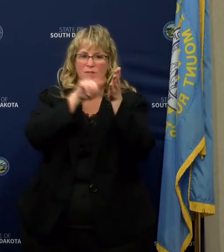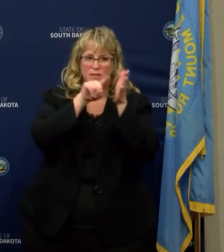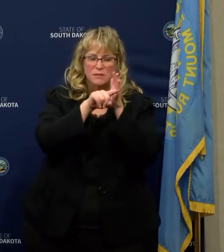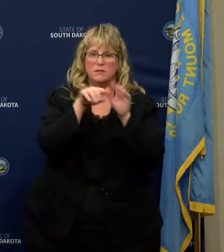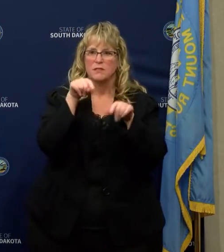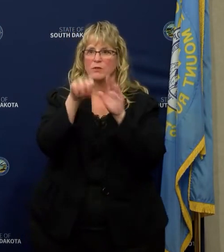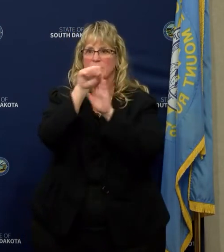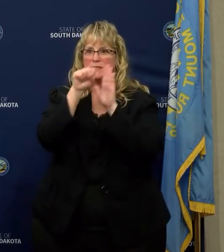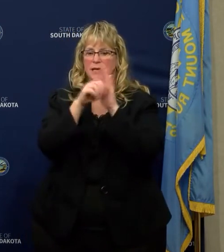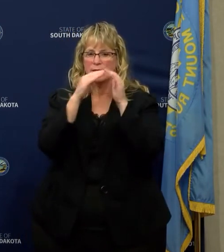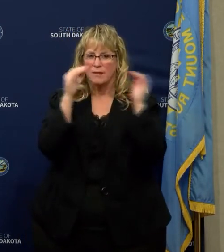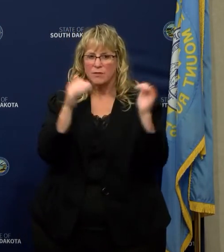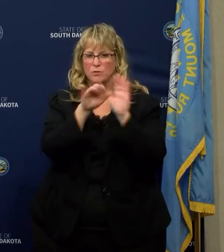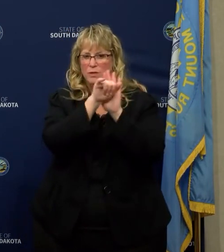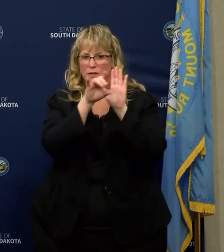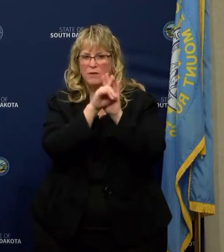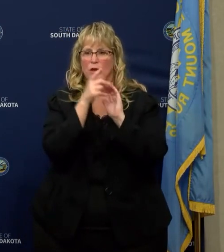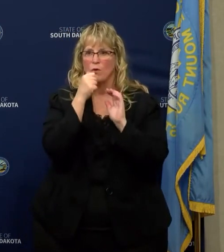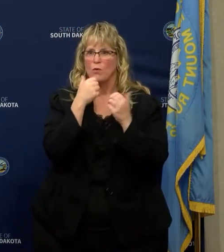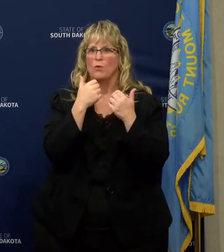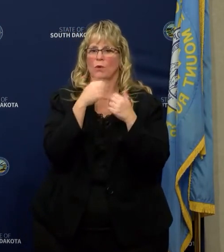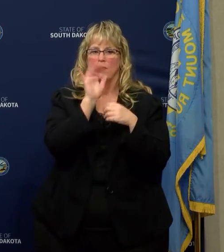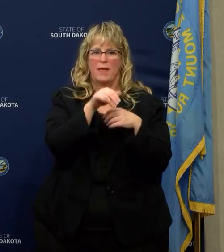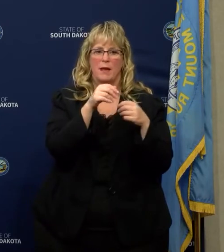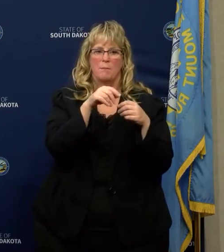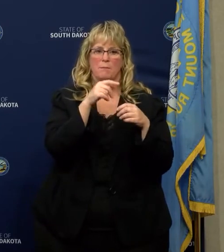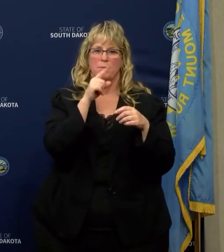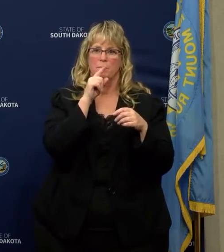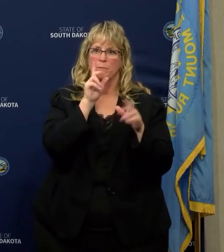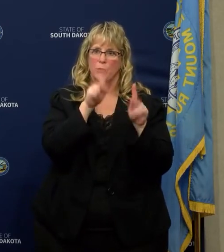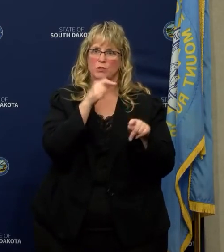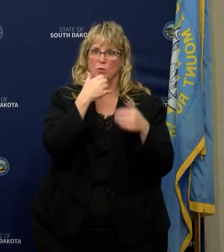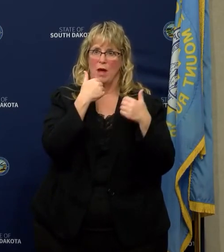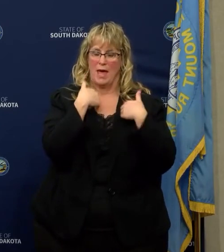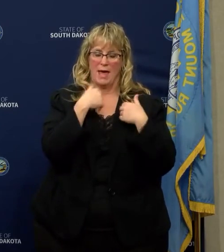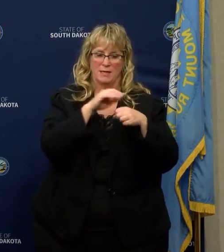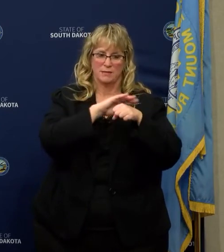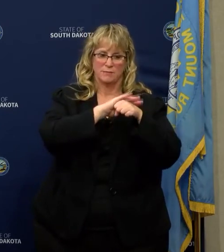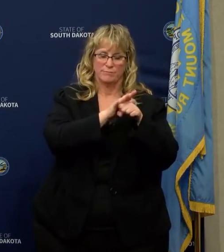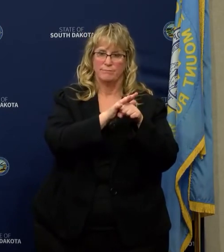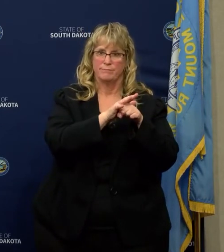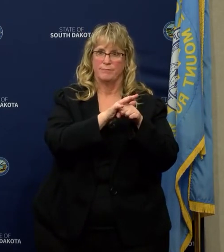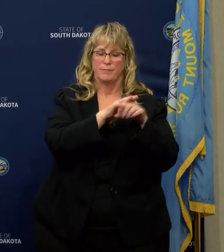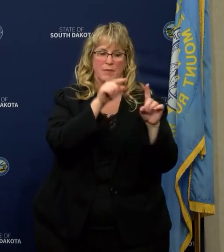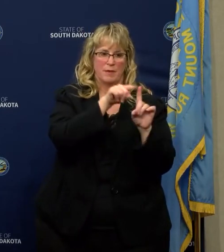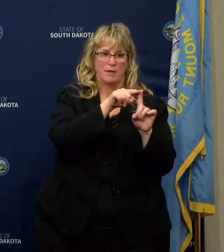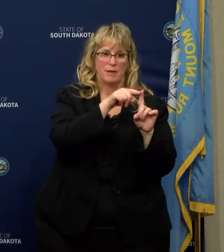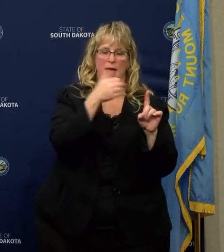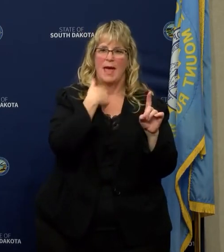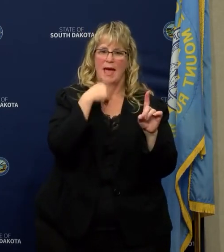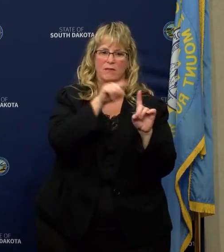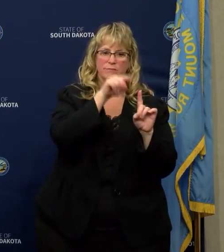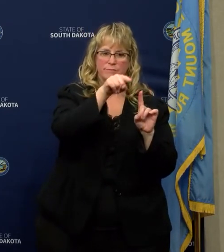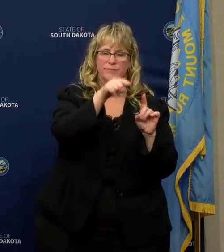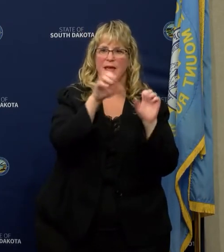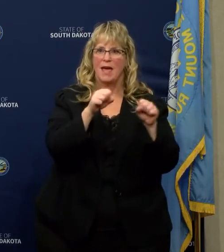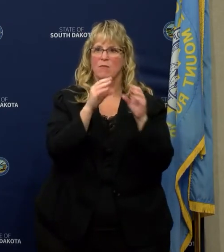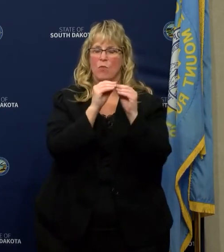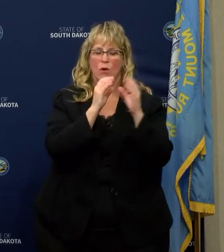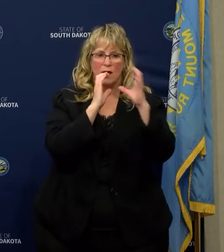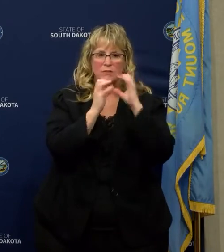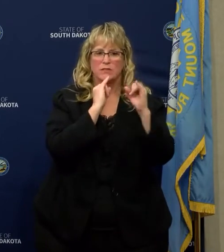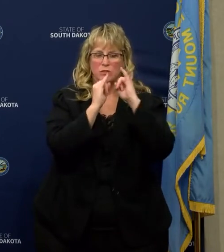state level to identify any close contacts of those positive cases and help people have the right direction so that they can stay